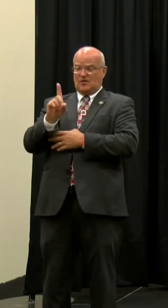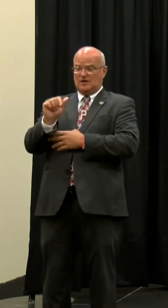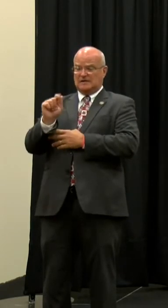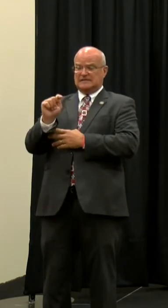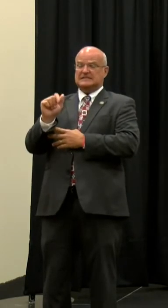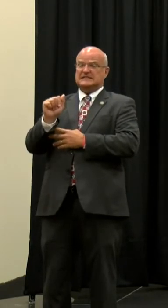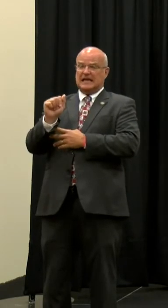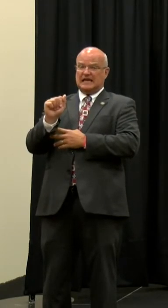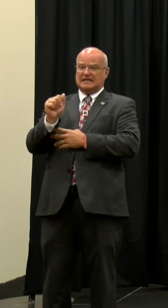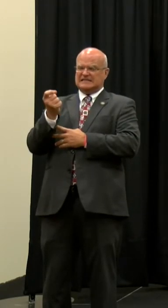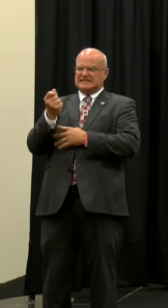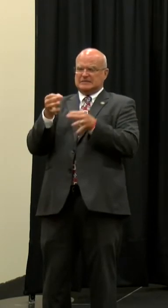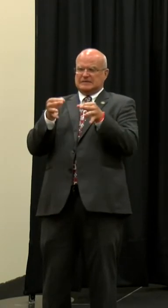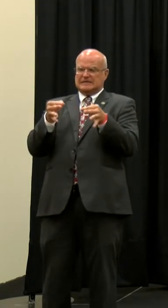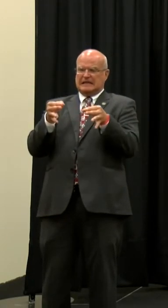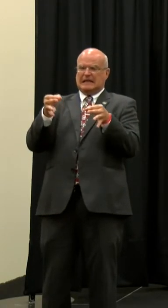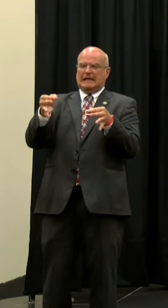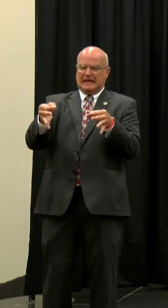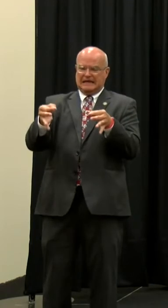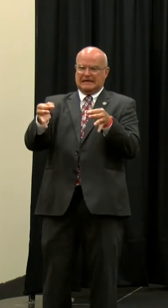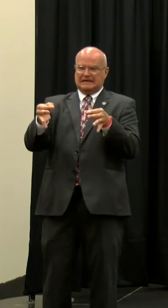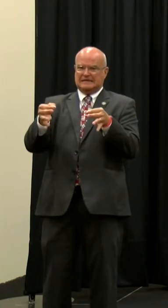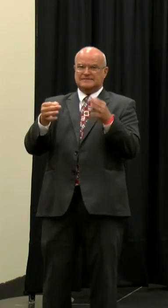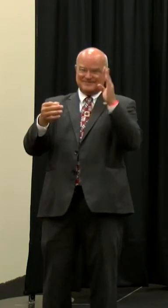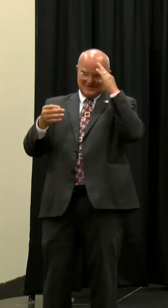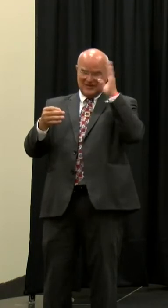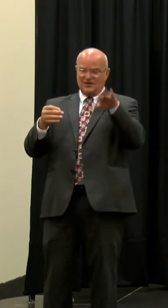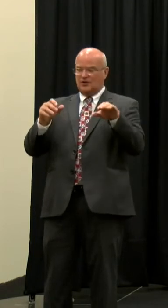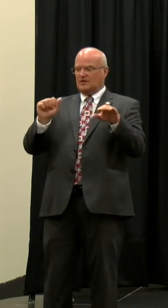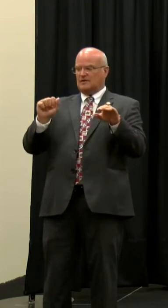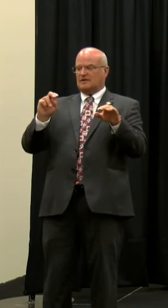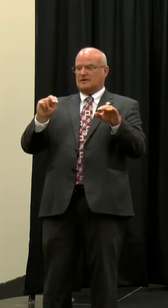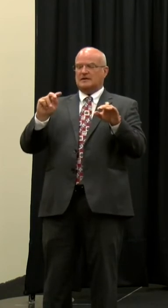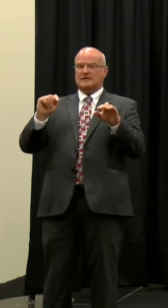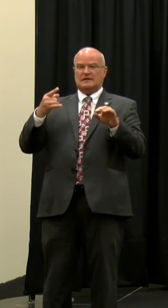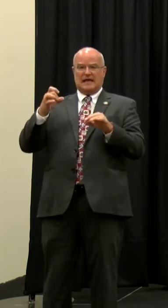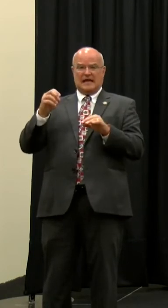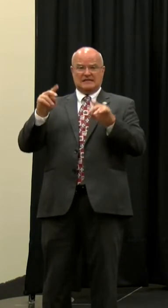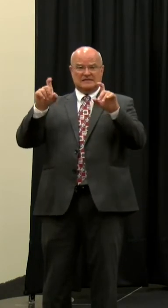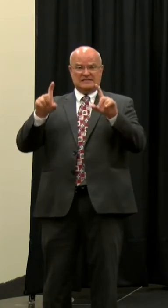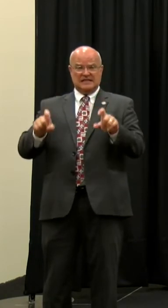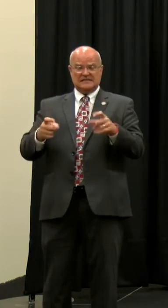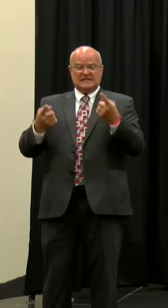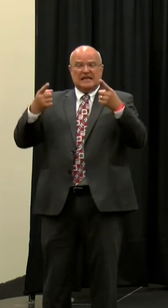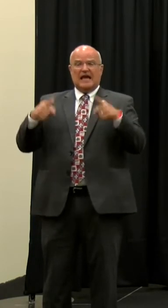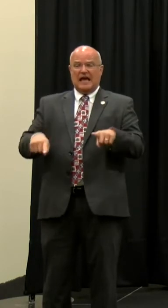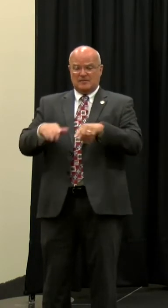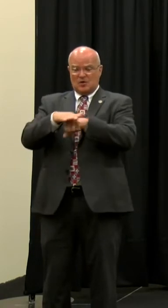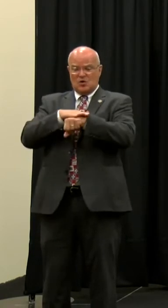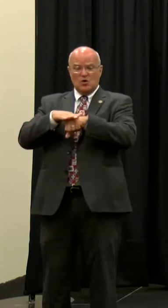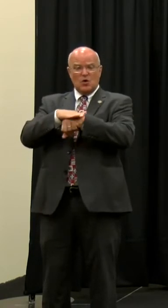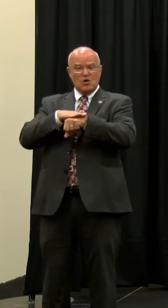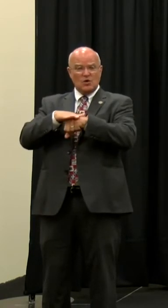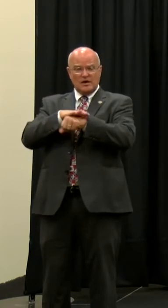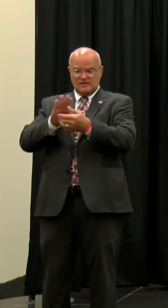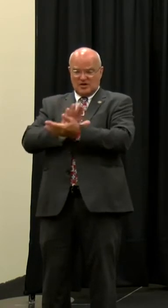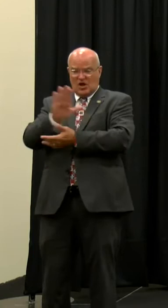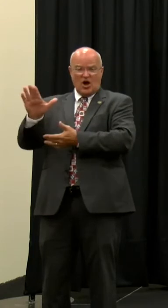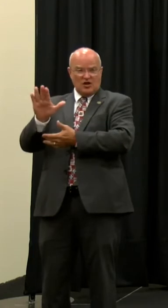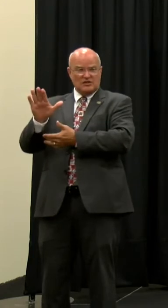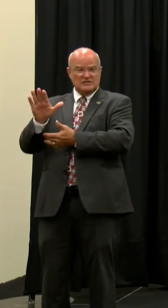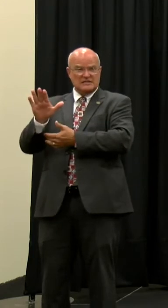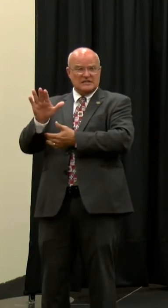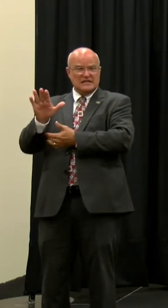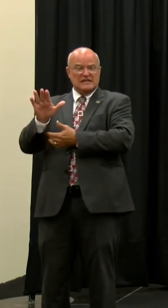is a little bit delayed. You know, the antigen testing that might happen in the local area and the college